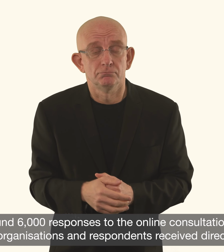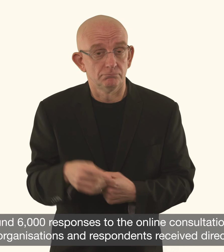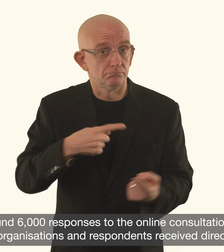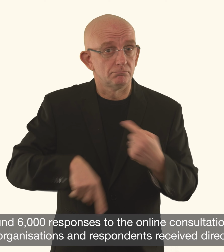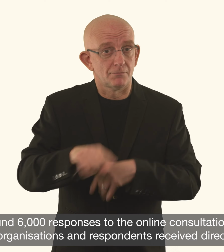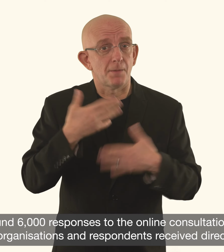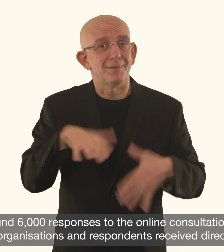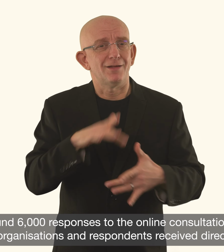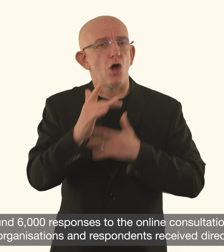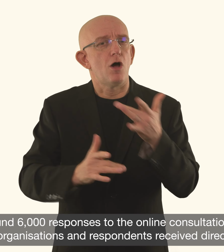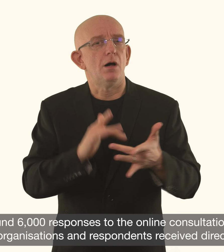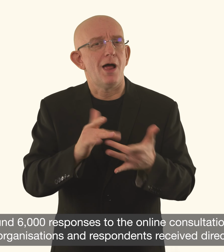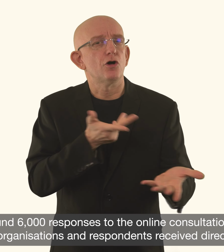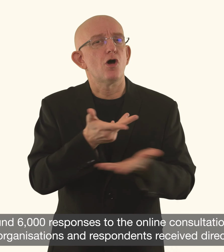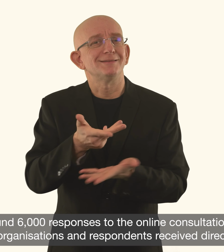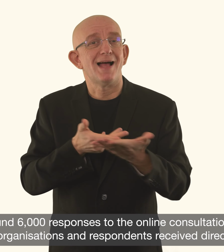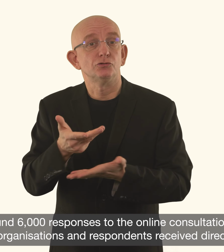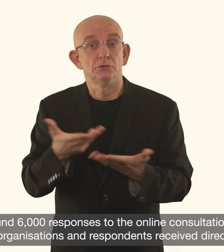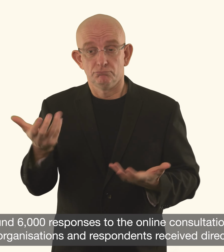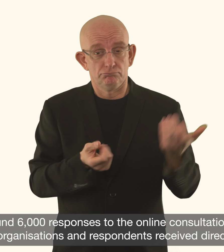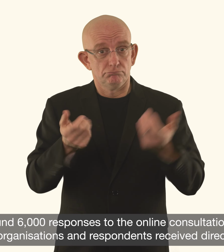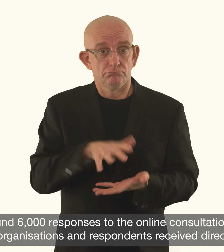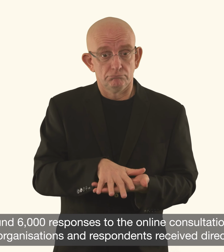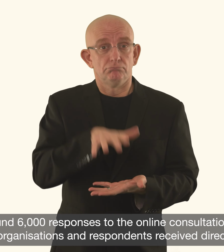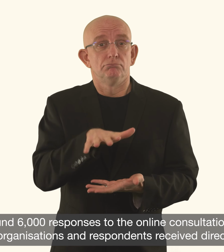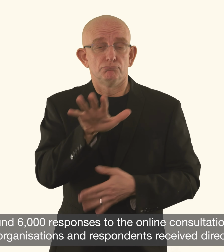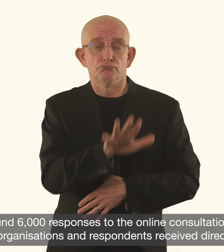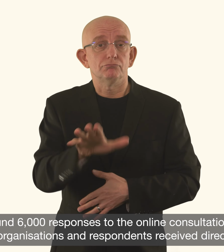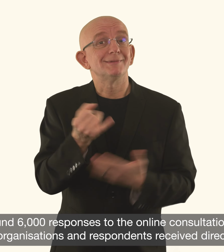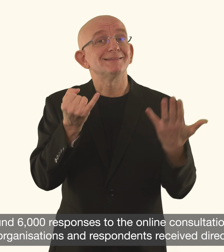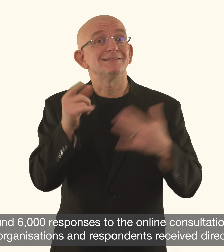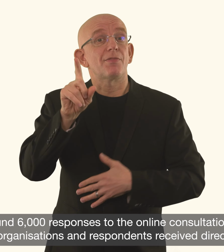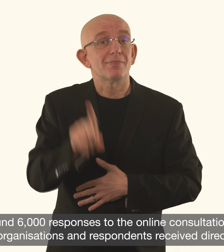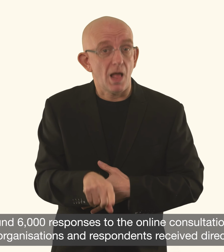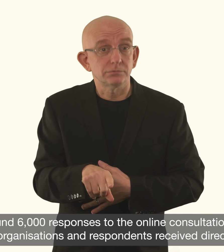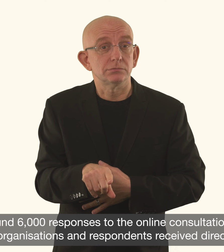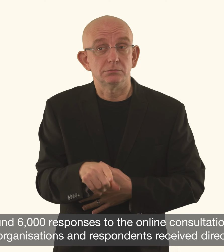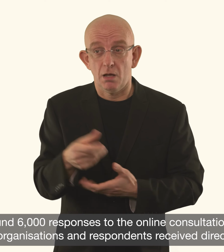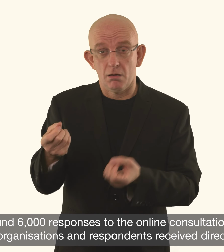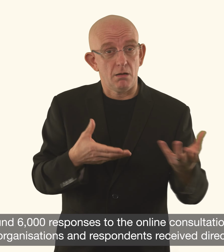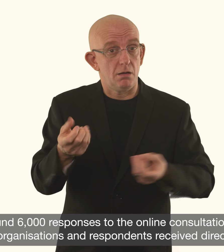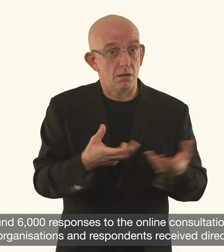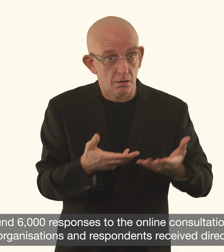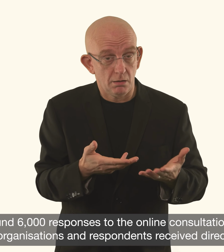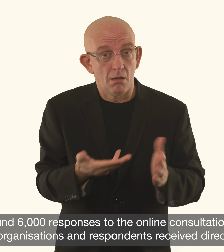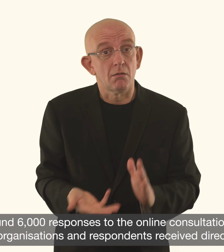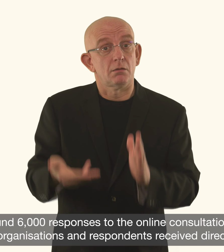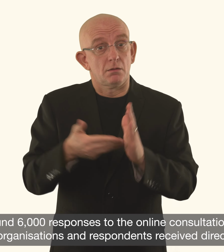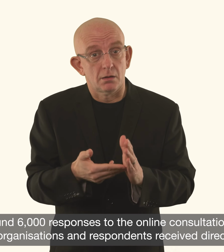We received around 6,000 responses to the online consultation. In addition to submissions from organisations and respondents received